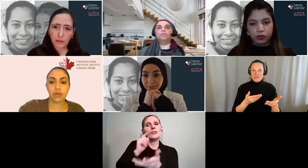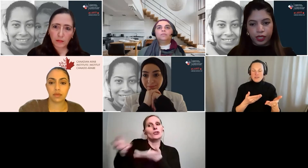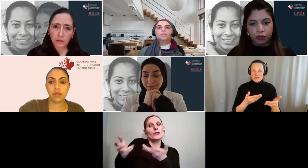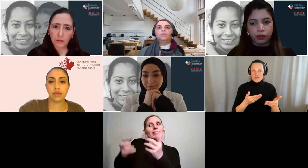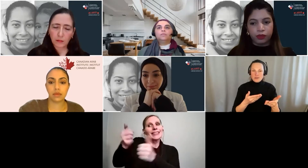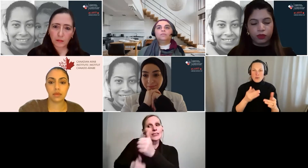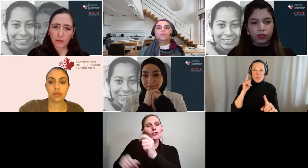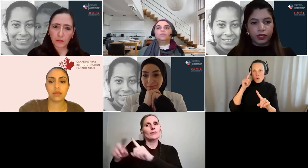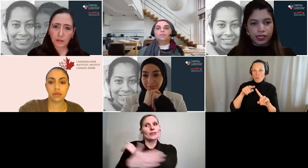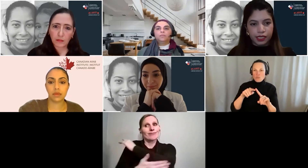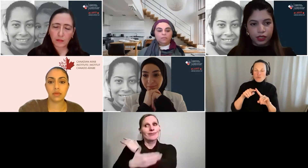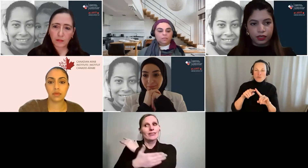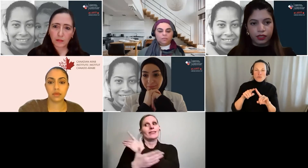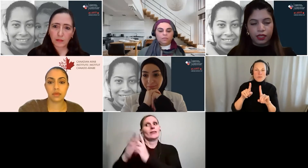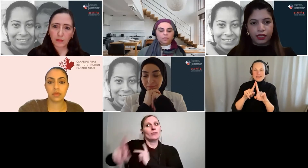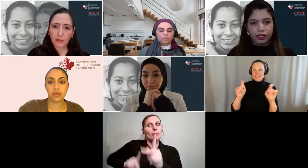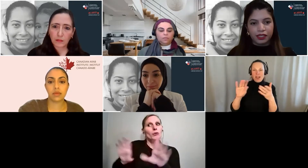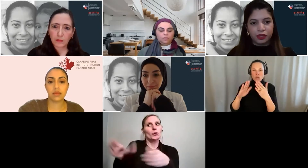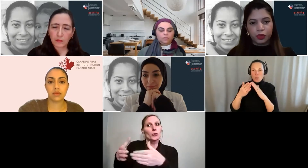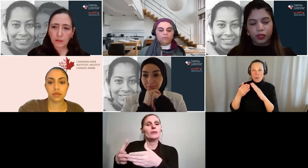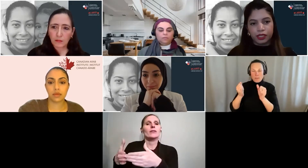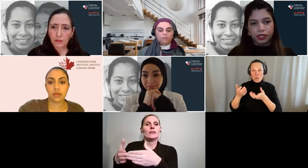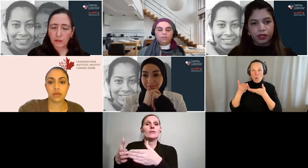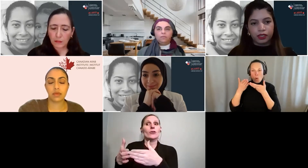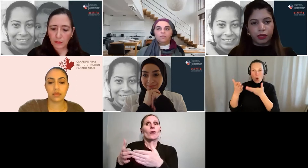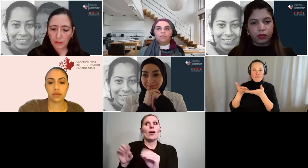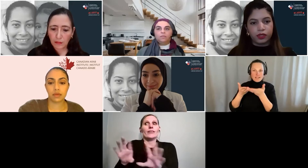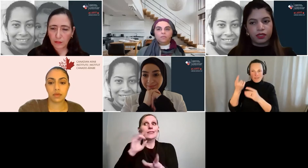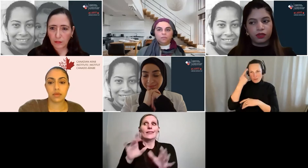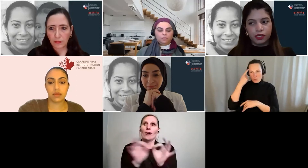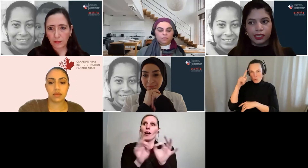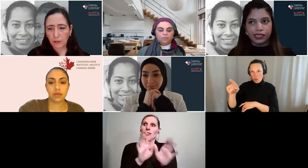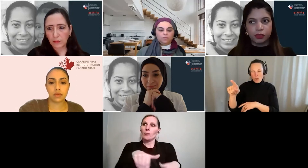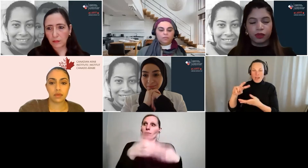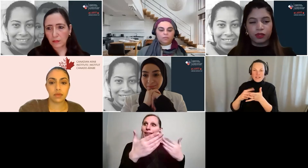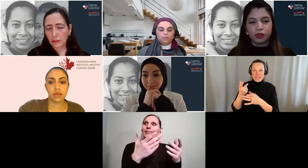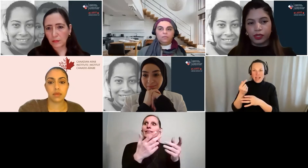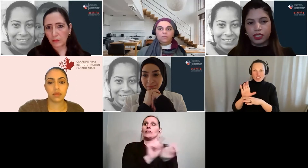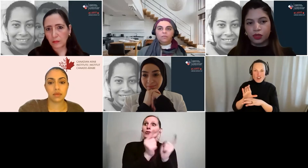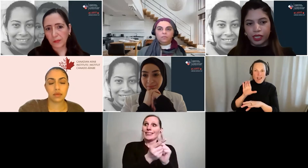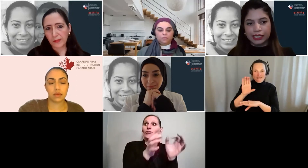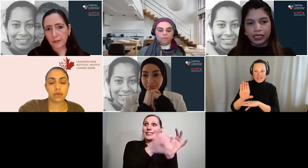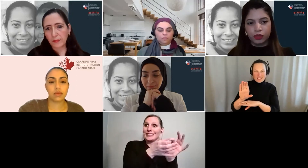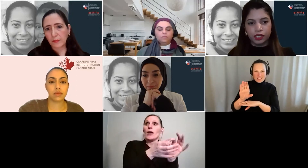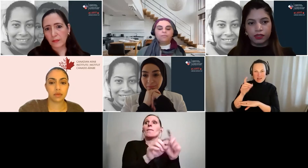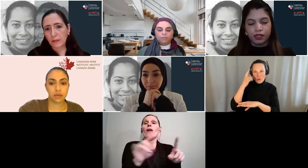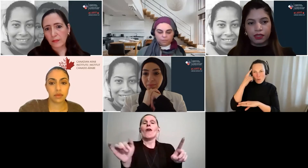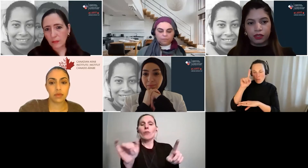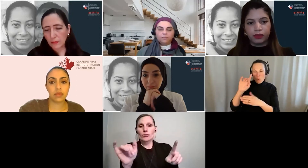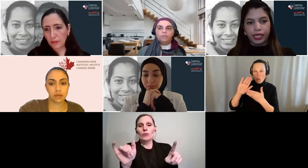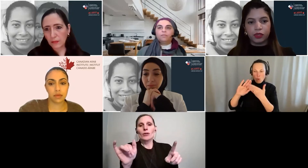in training, but also in translation. And I think what we earlier talked about was translating, but also transcreating, which